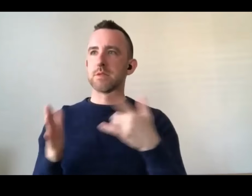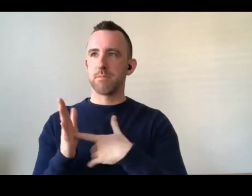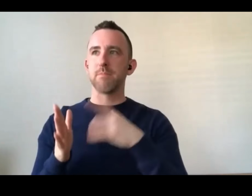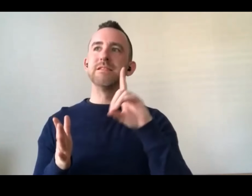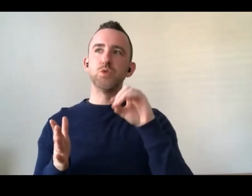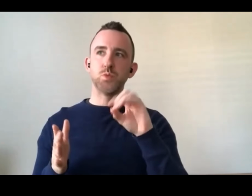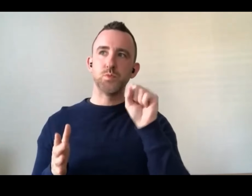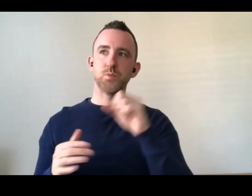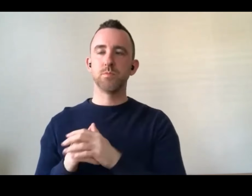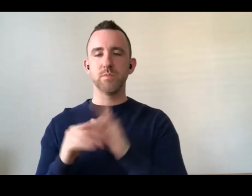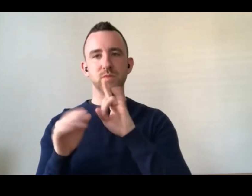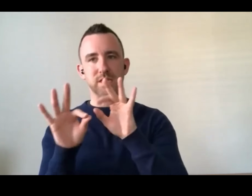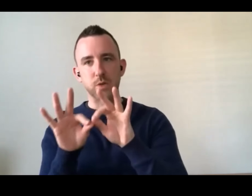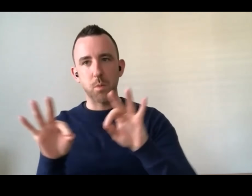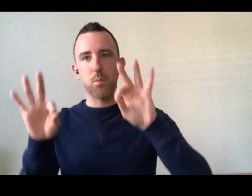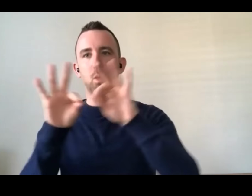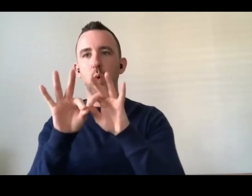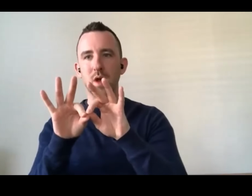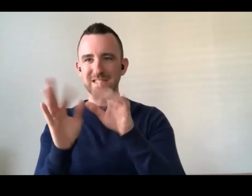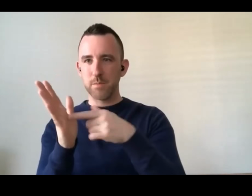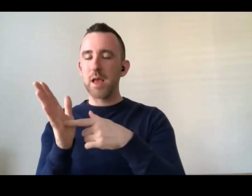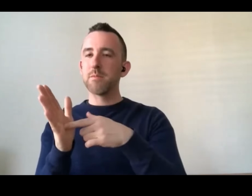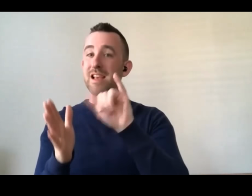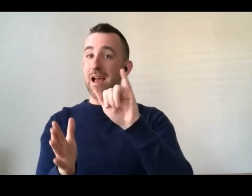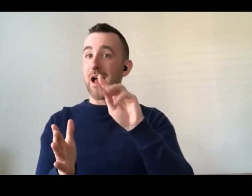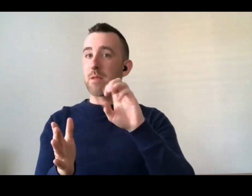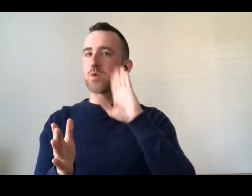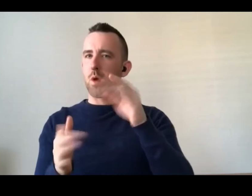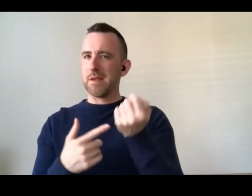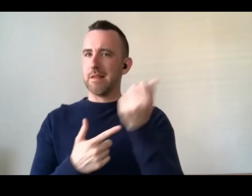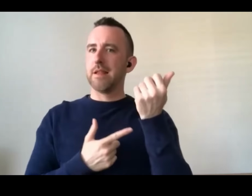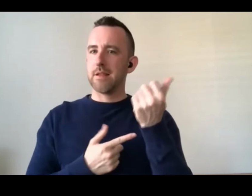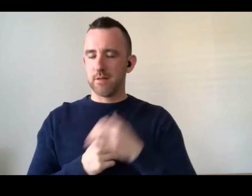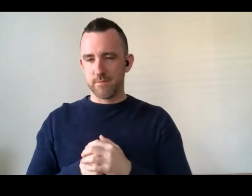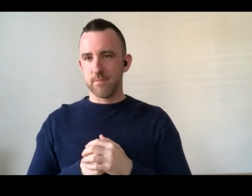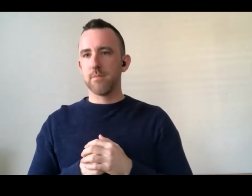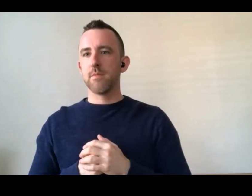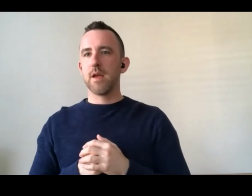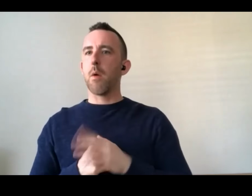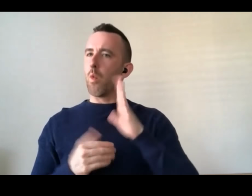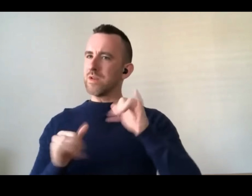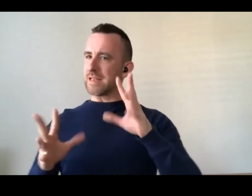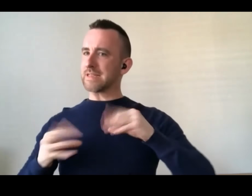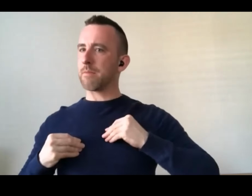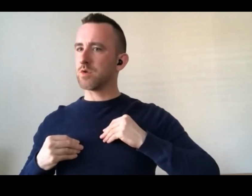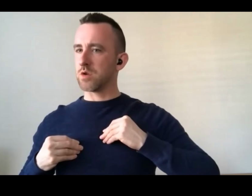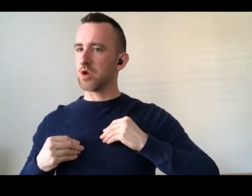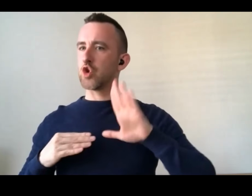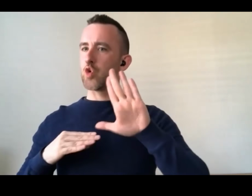But it's important to know that sometimes items can be deleted, and we'll still accept what you've submitted to us, but just know